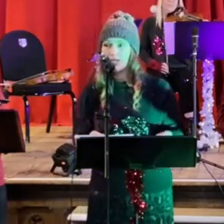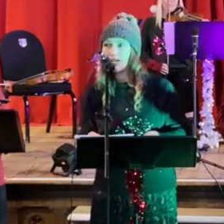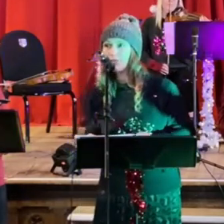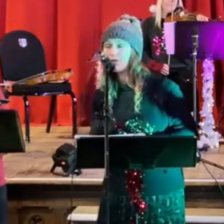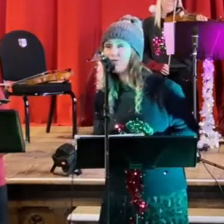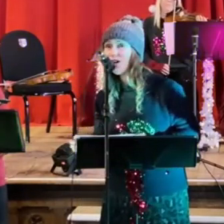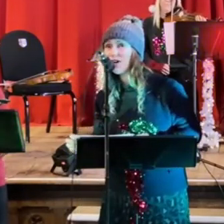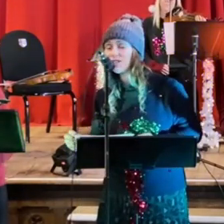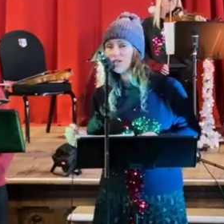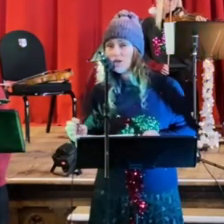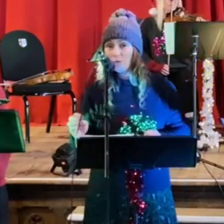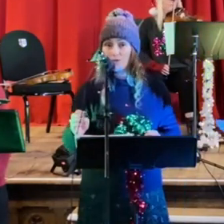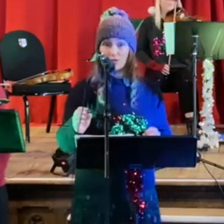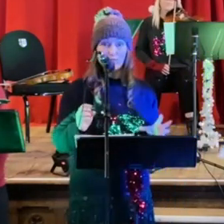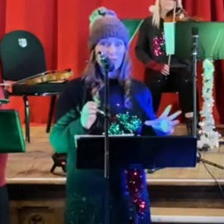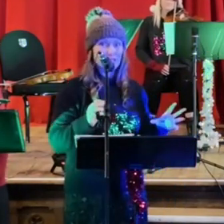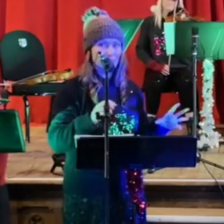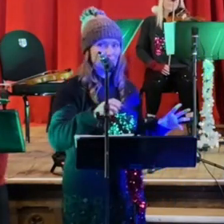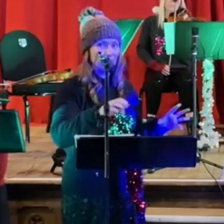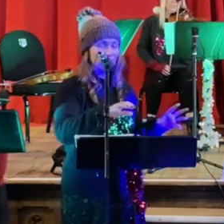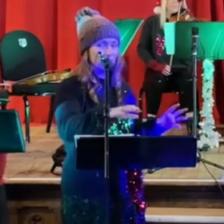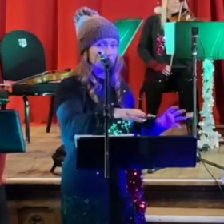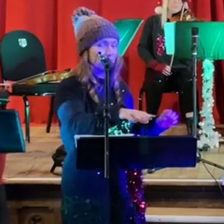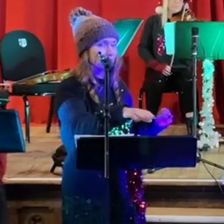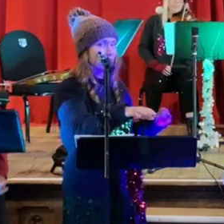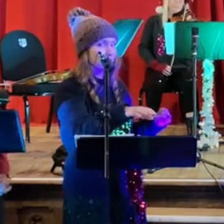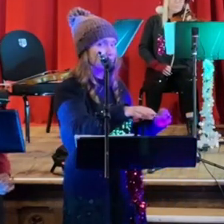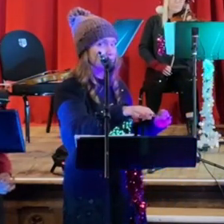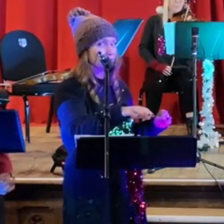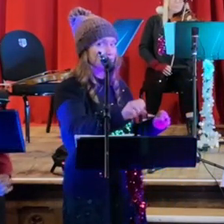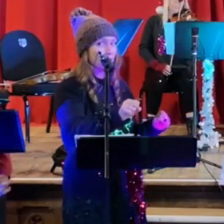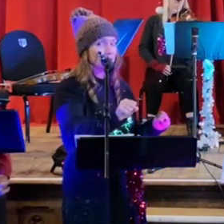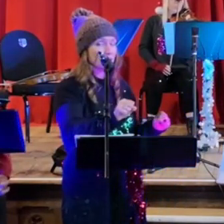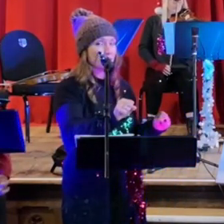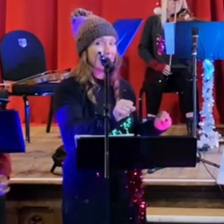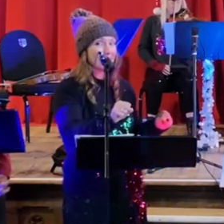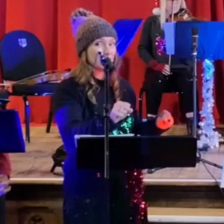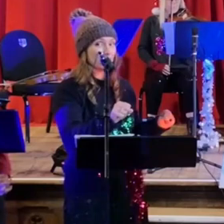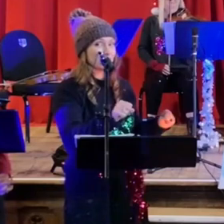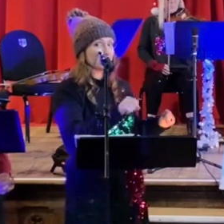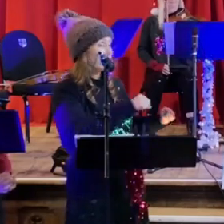But first, we've got some really special instruments. We have got something called a penny whistle.